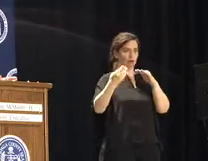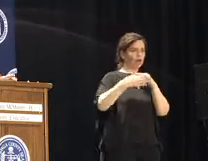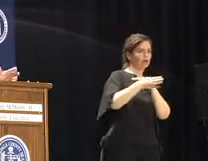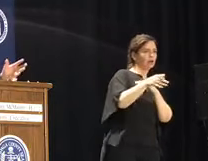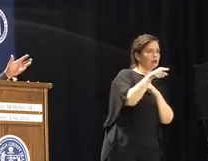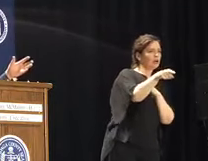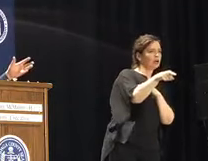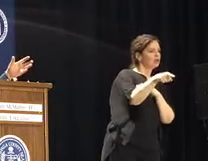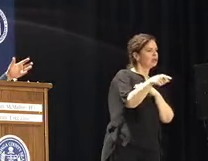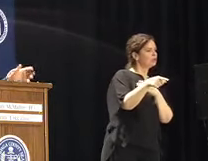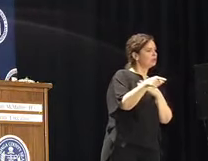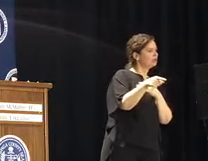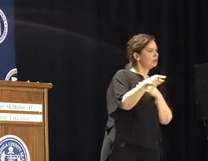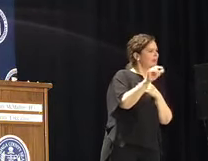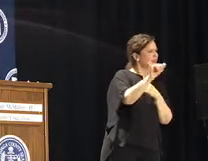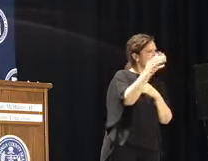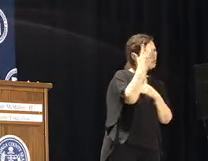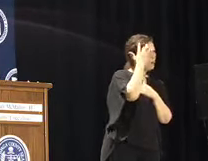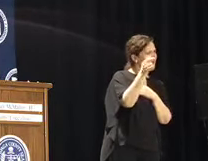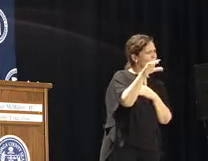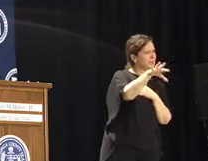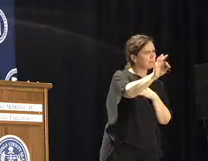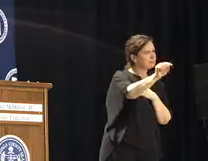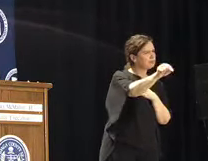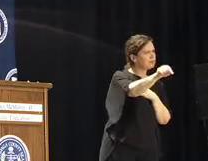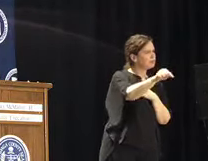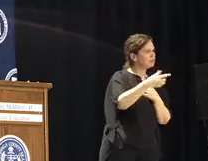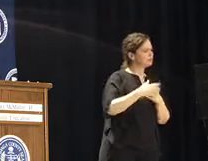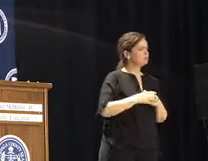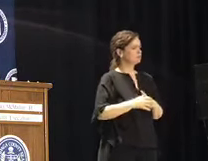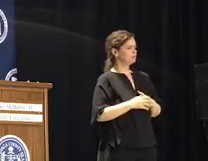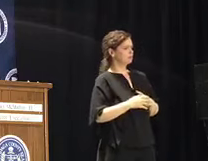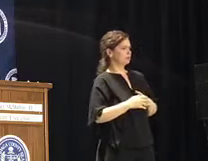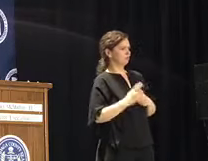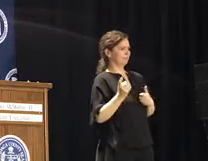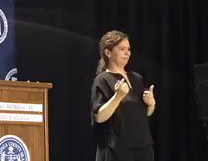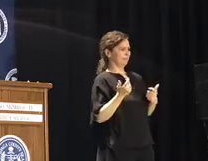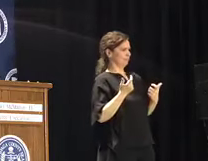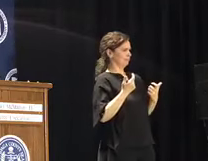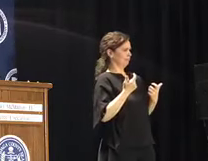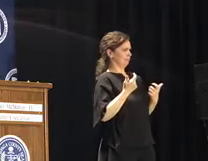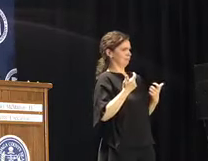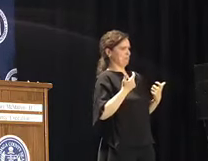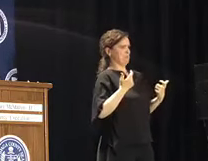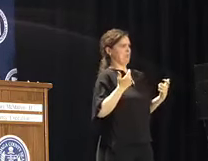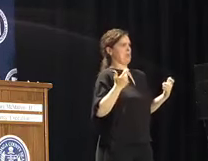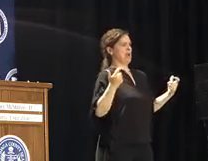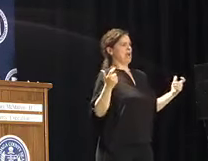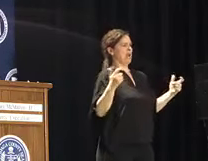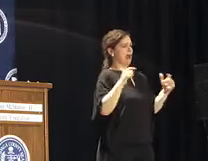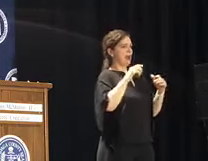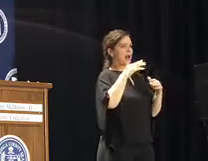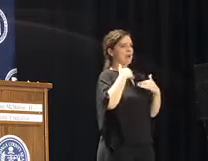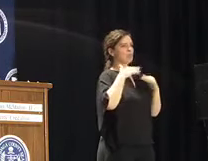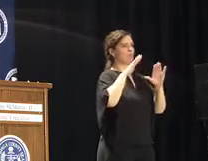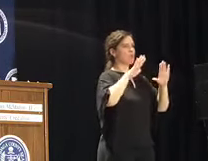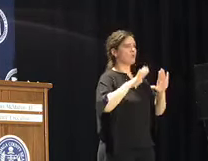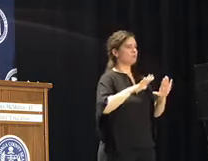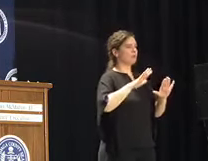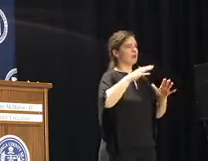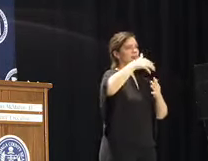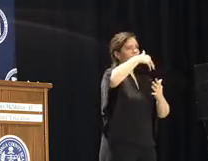in. Obviously, big area, good good ventilation. You can get a lot of beds